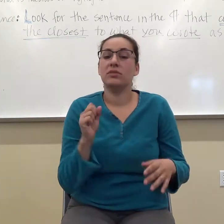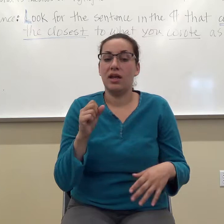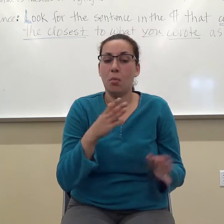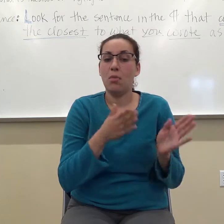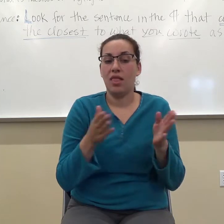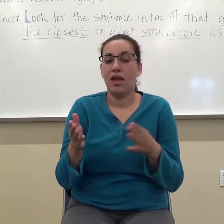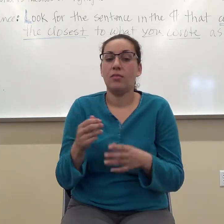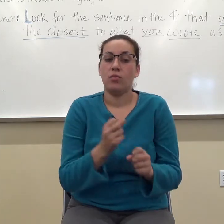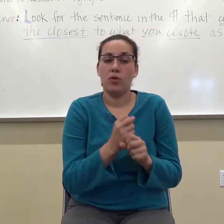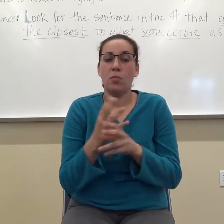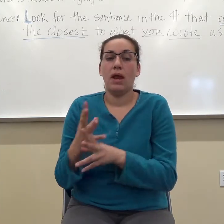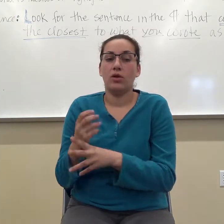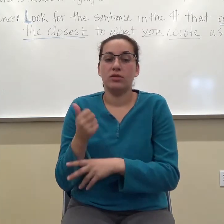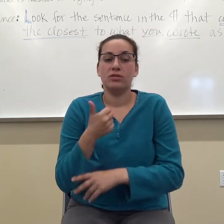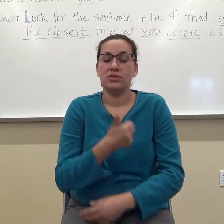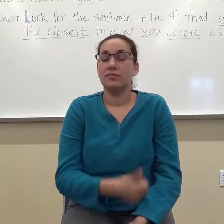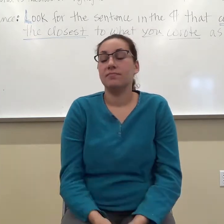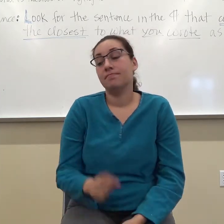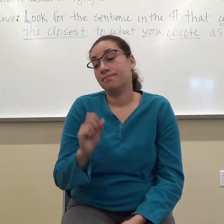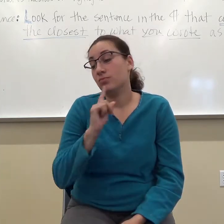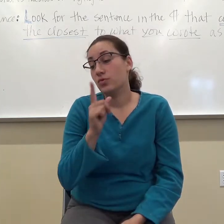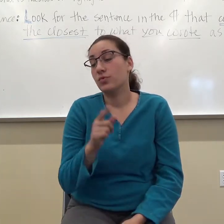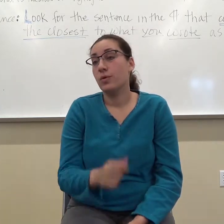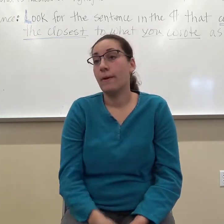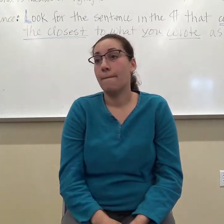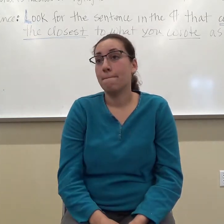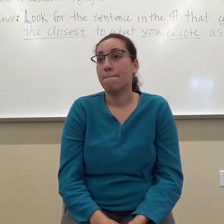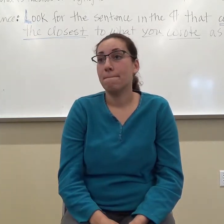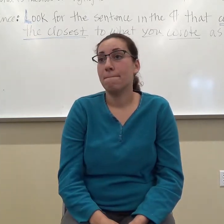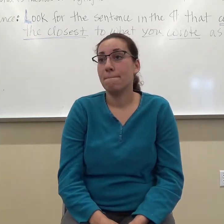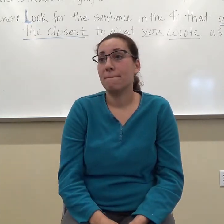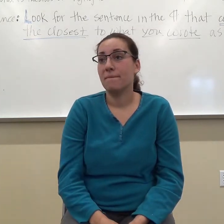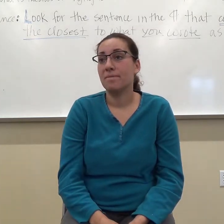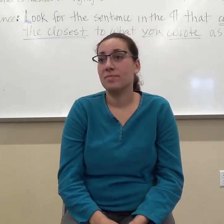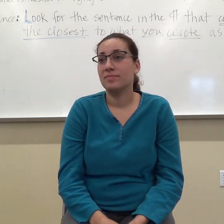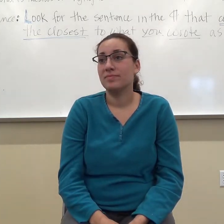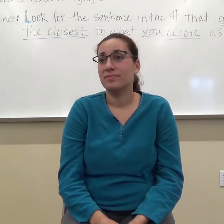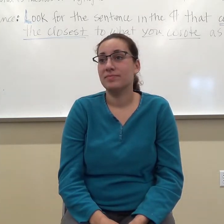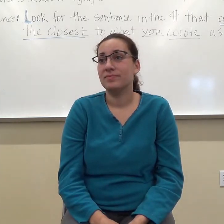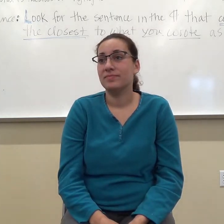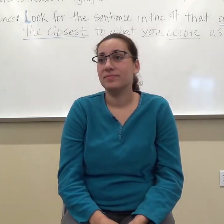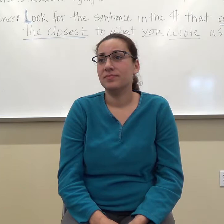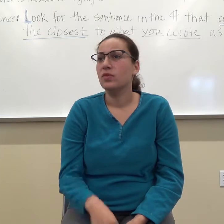just to kind of remind you of what you're doing here. Okay, on this one, it's this one.